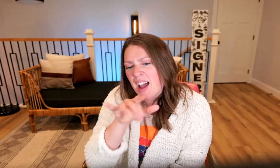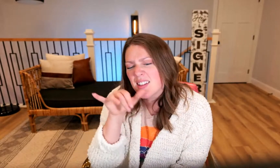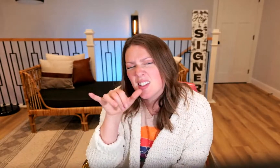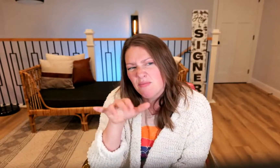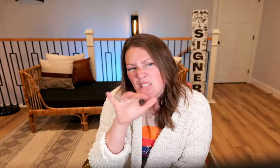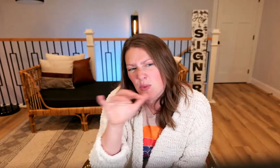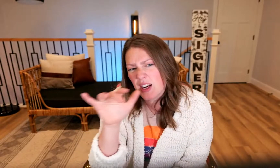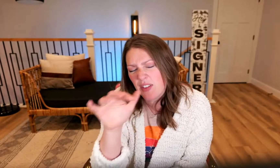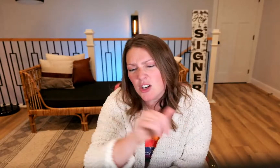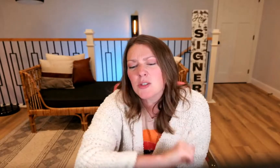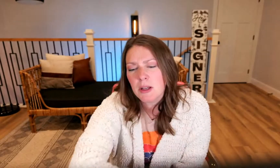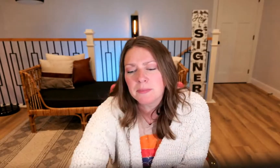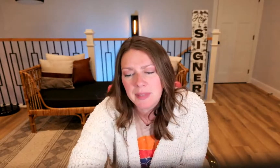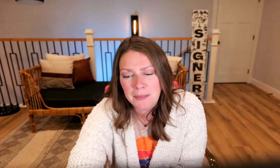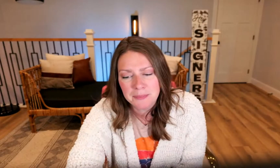podcast is what I'd finger spell, yeah.